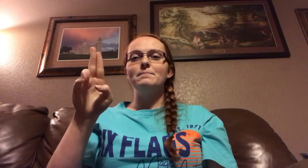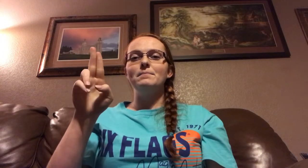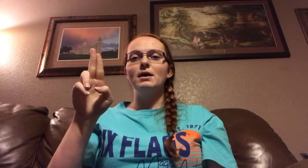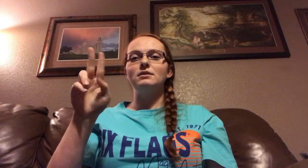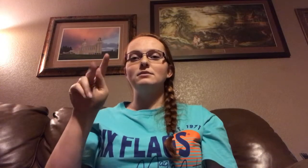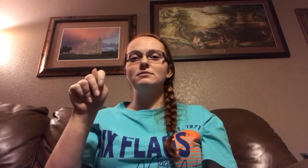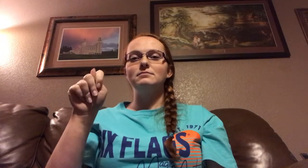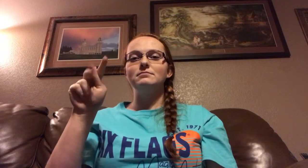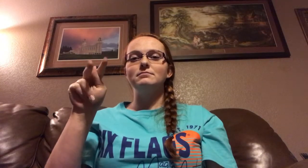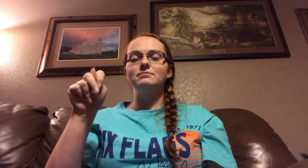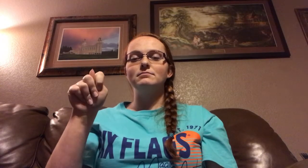Butt.